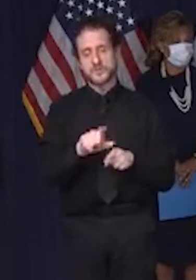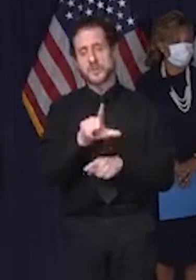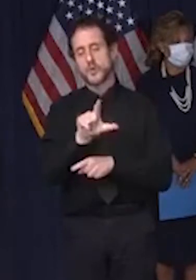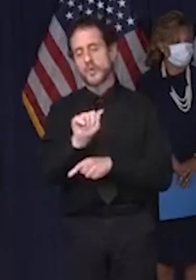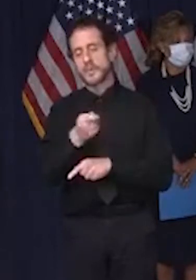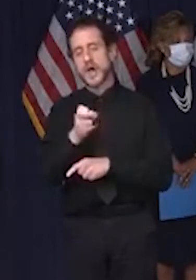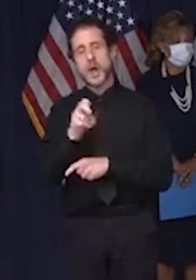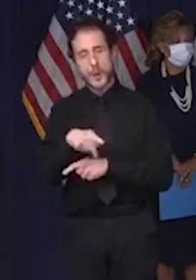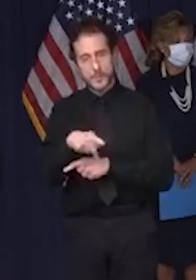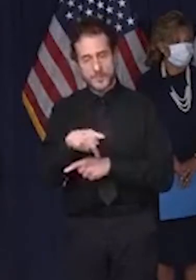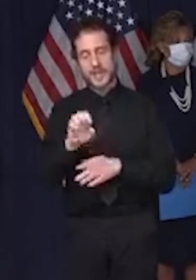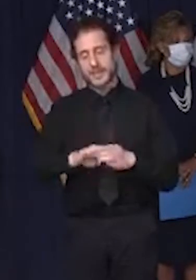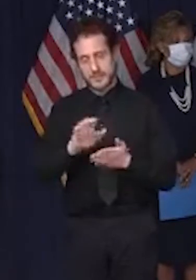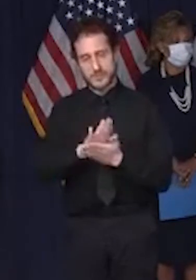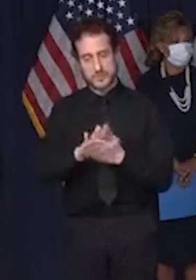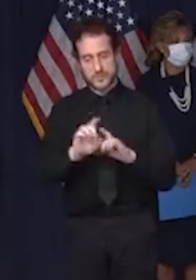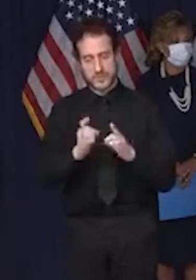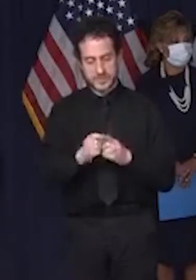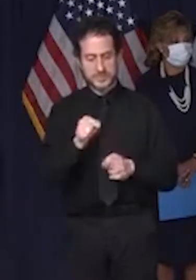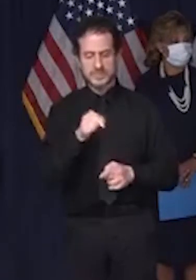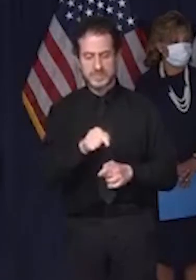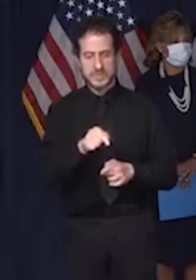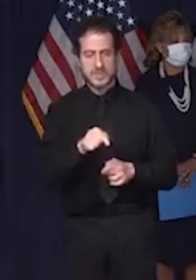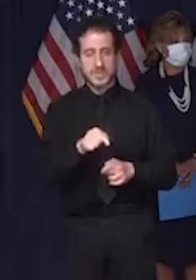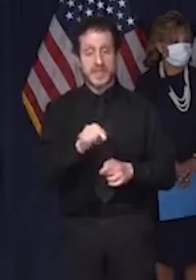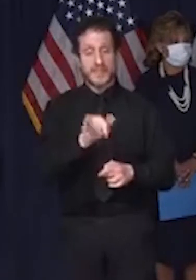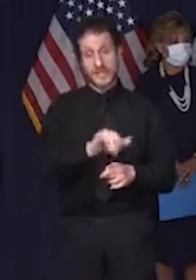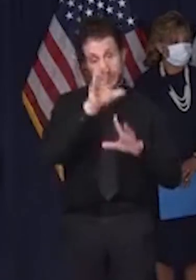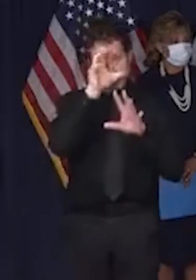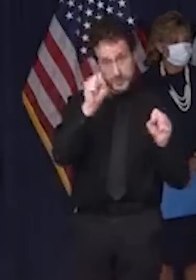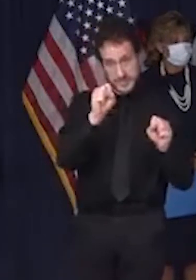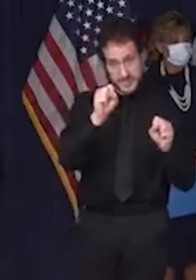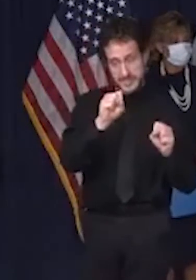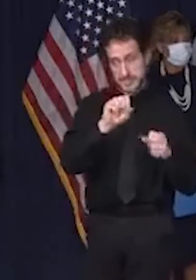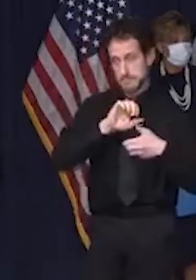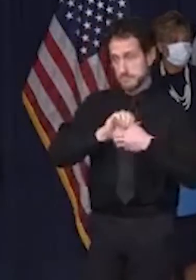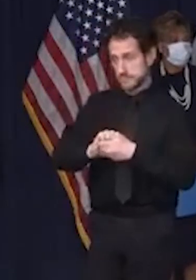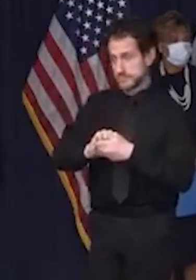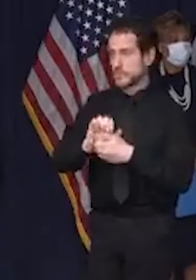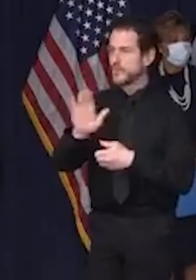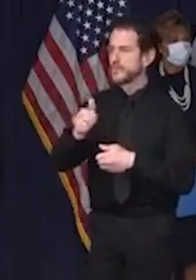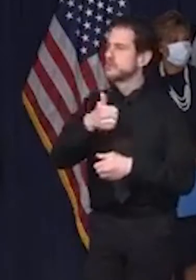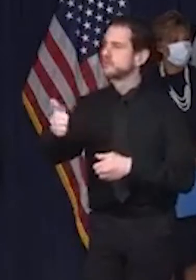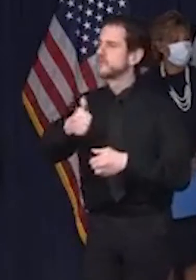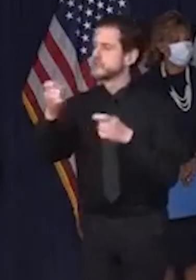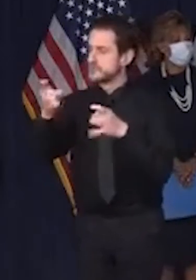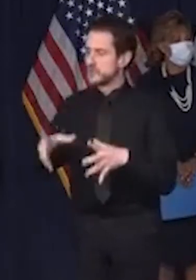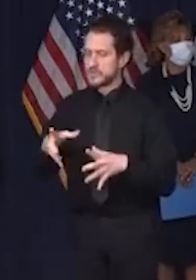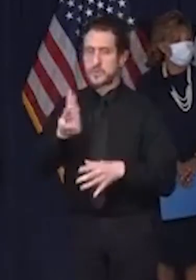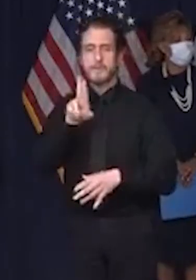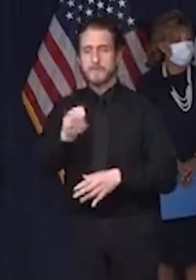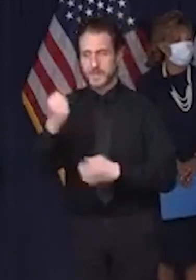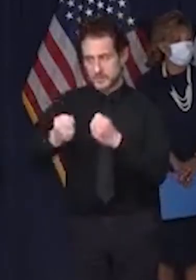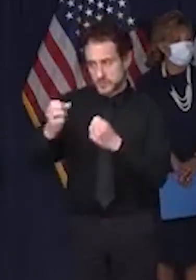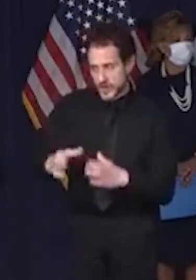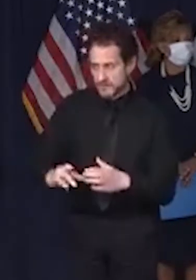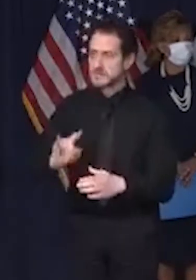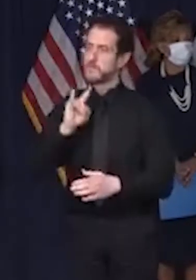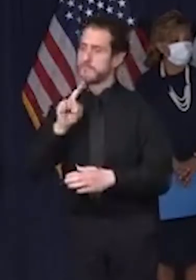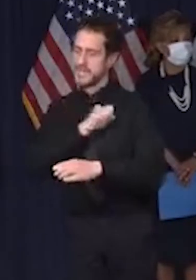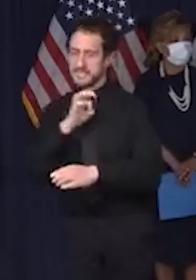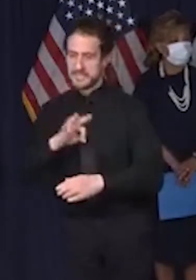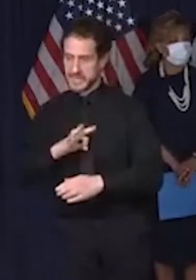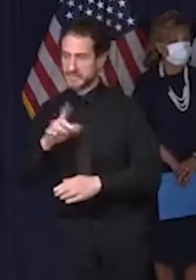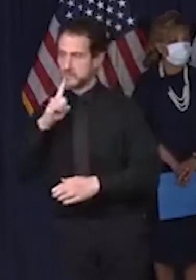School District, has teamed up with the transportation director, bus drivers, and maintenance staff to